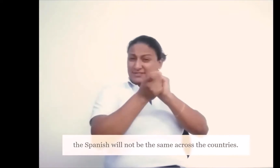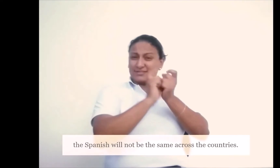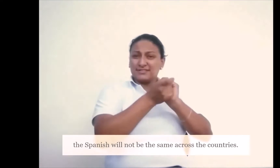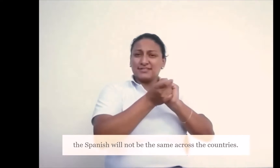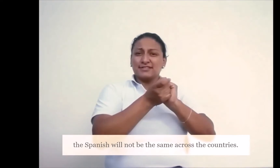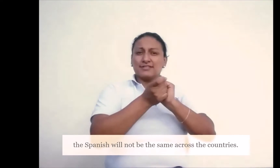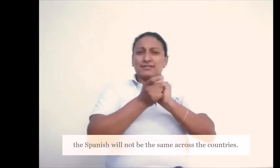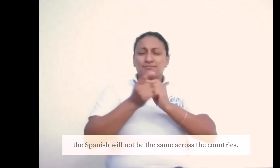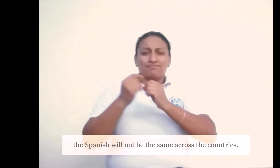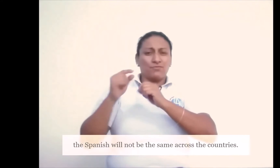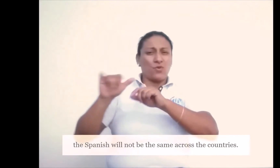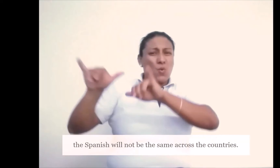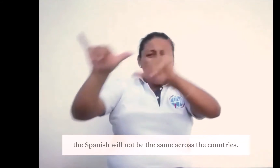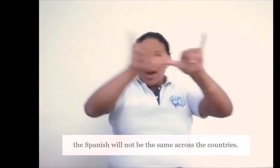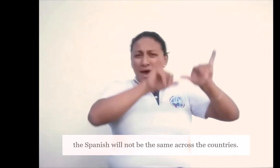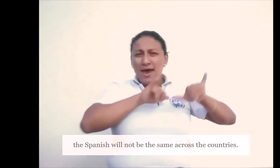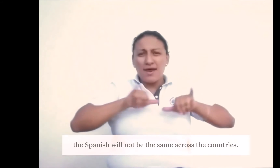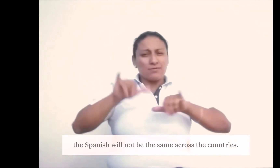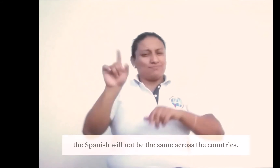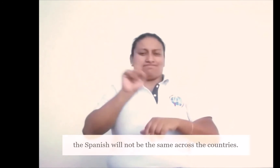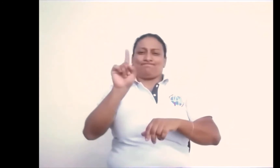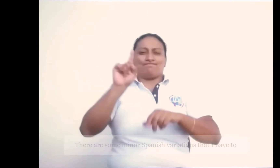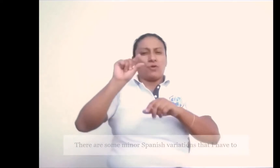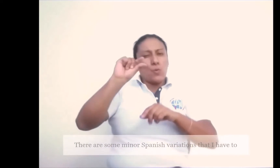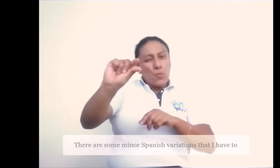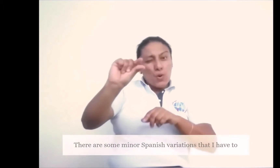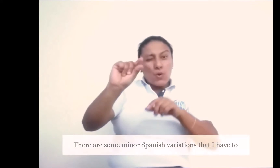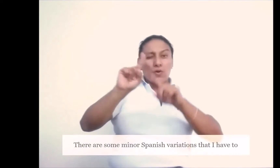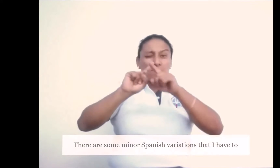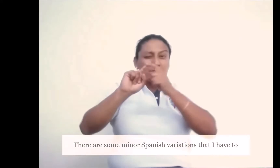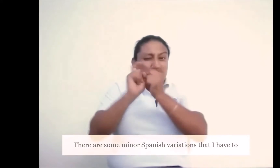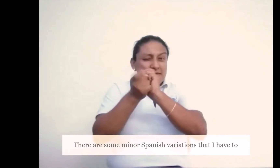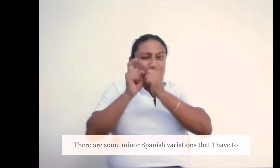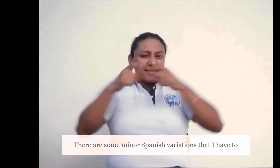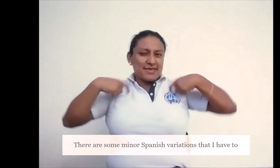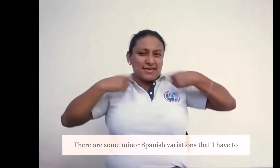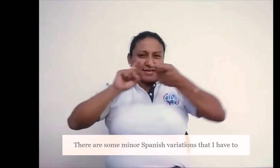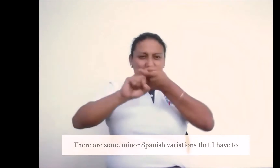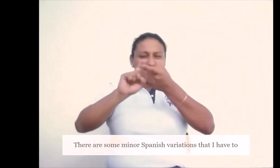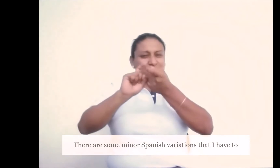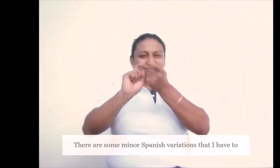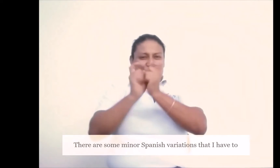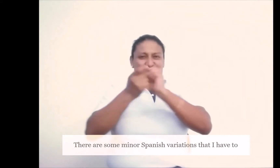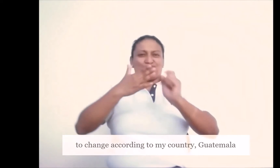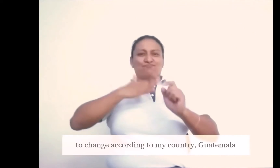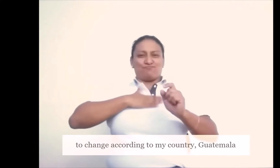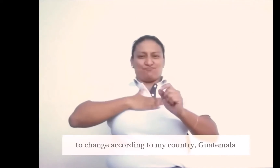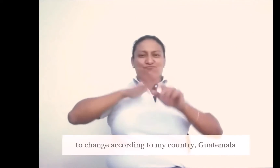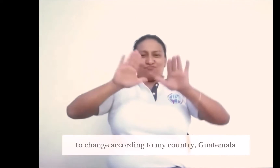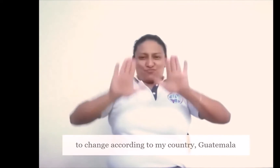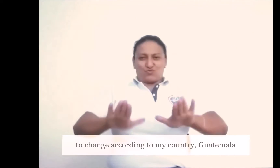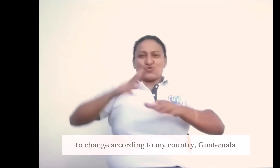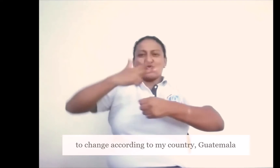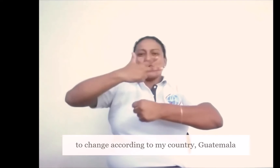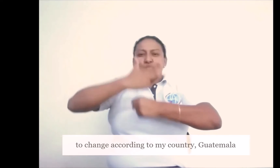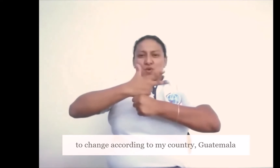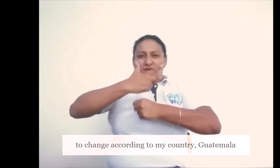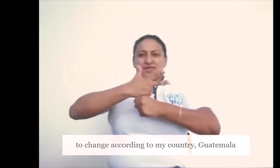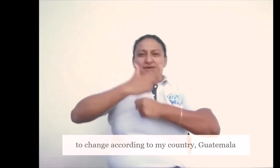the Spanish will not be the same across the countries. There are some minor Spanish variations that I have to change according